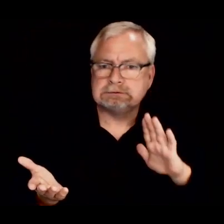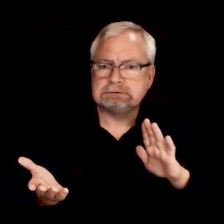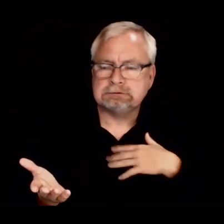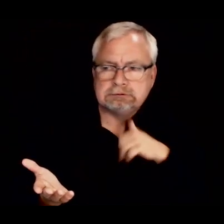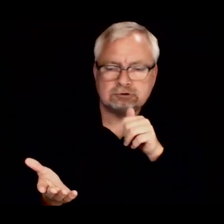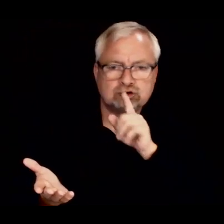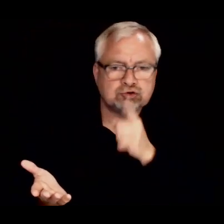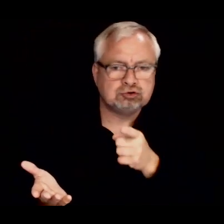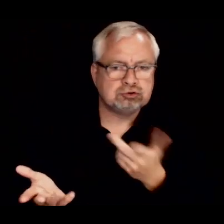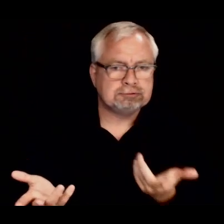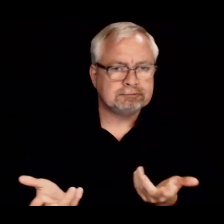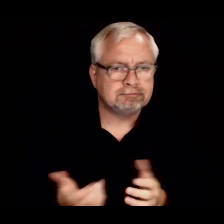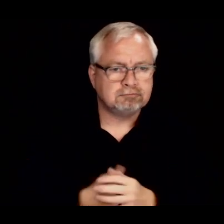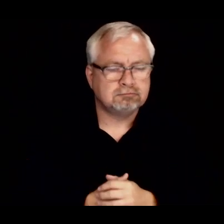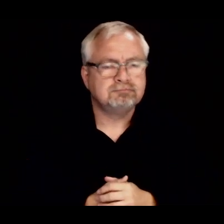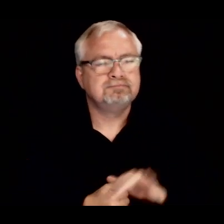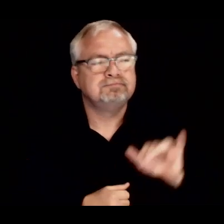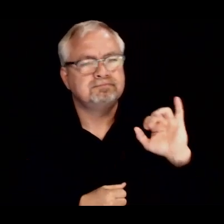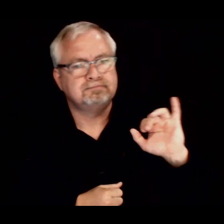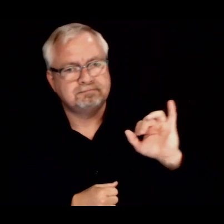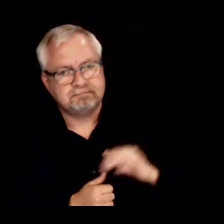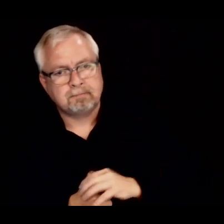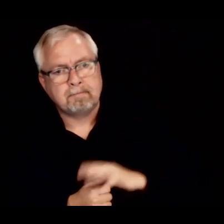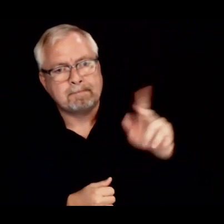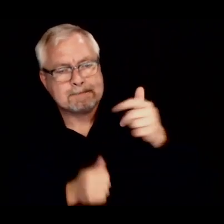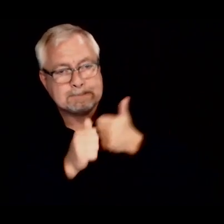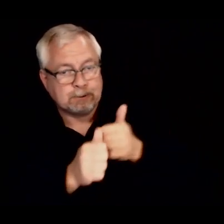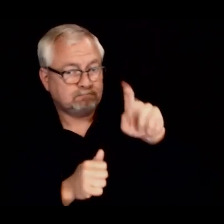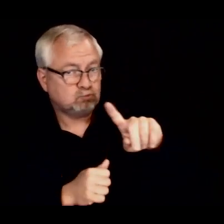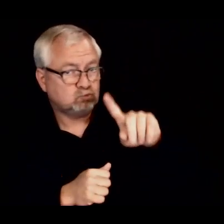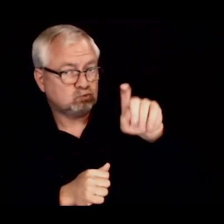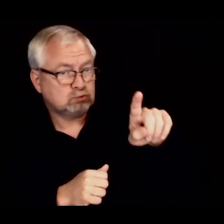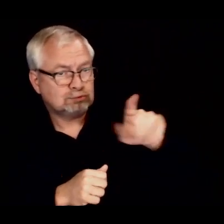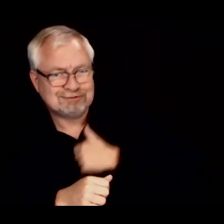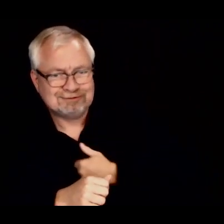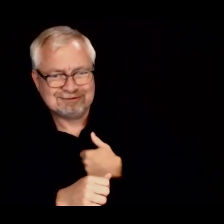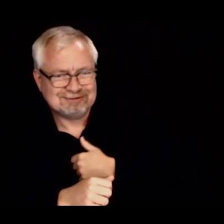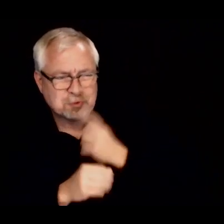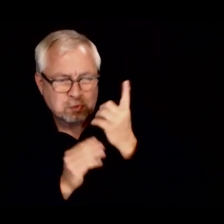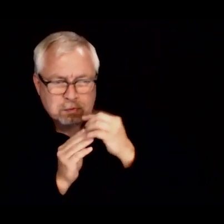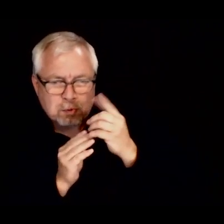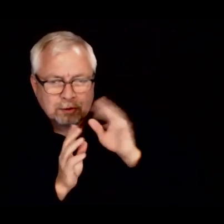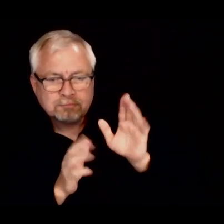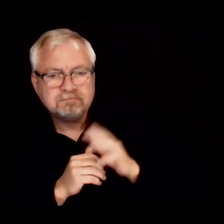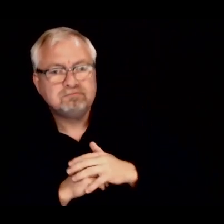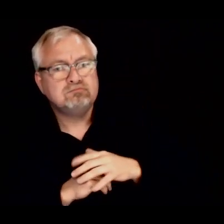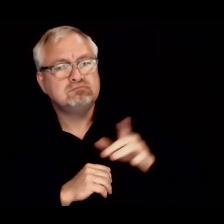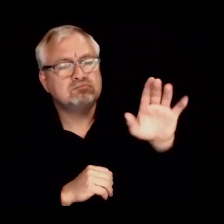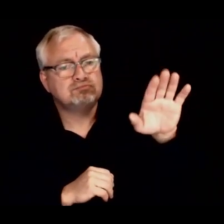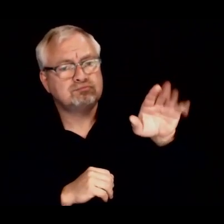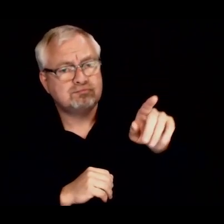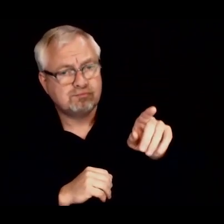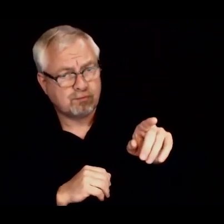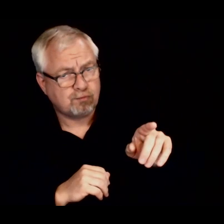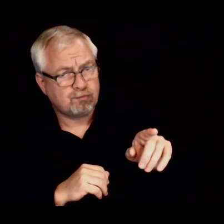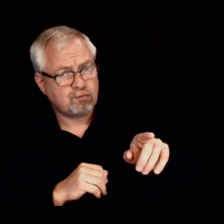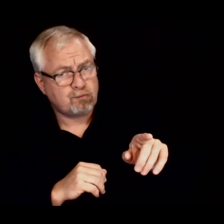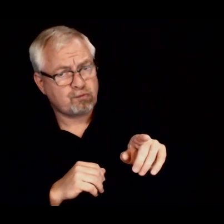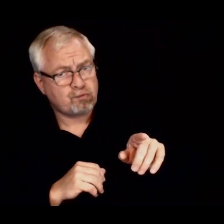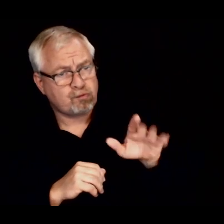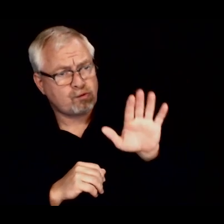Which led into my other follow-up. Oh, sorry, if I can get one more follow-up question. I guess I'm just wondering about your concern about, you've seen